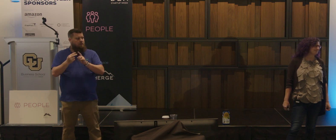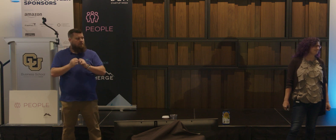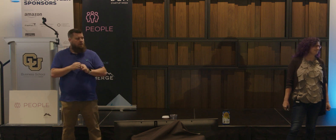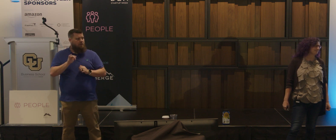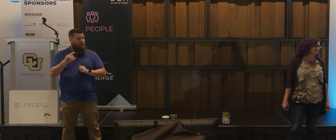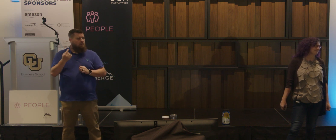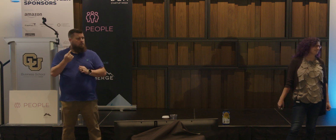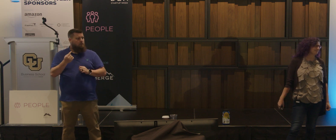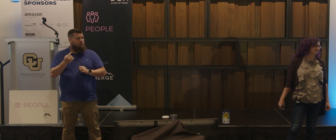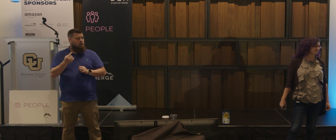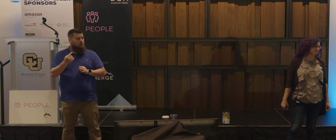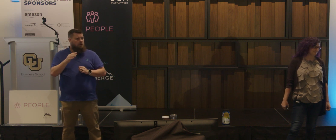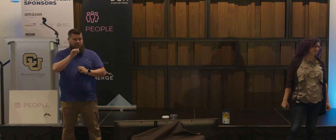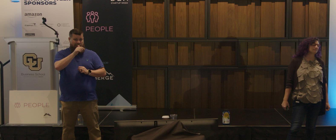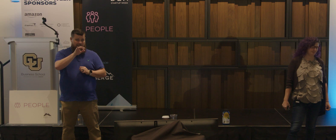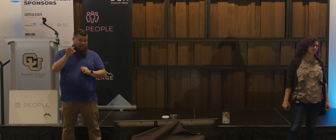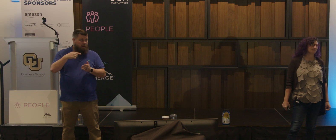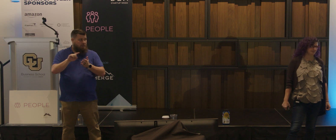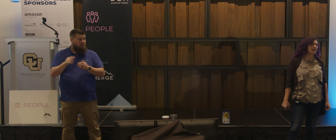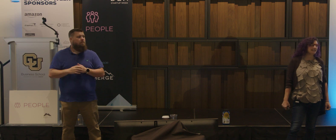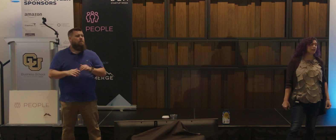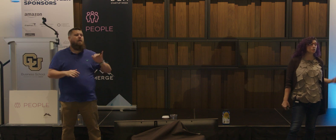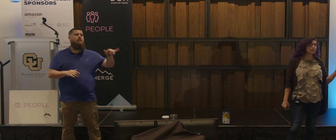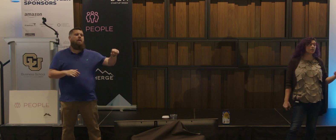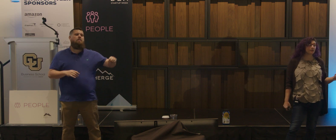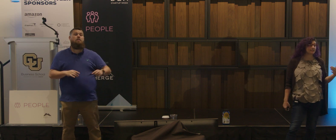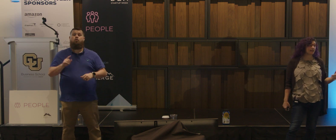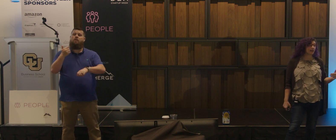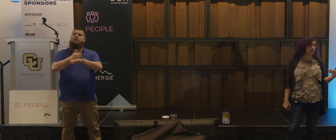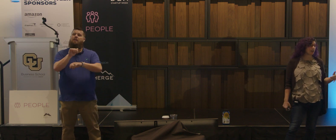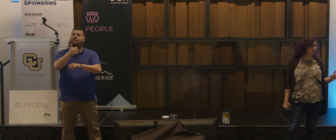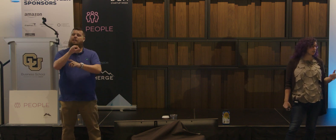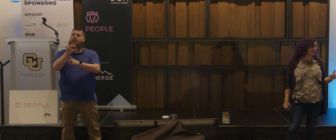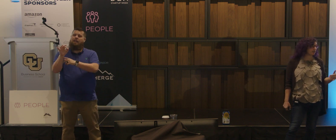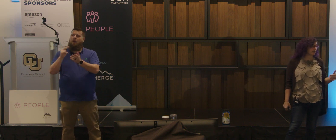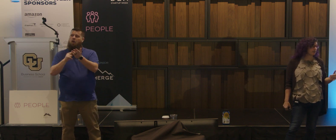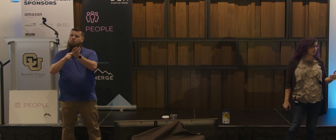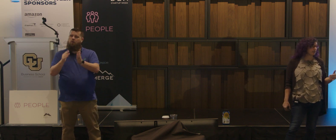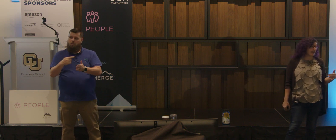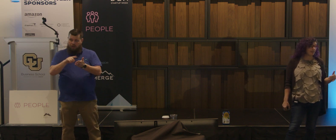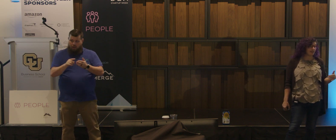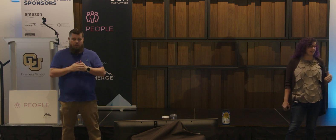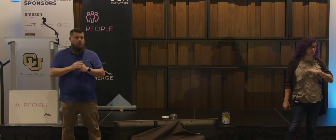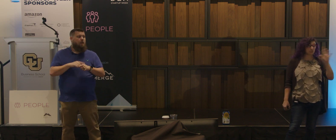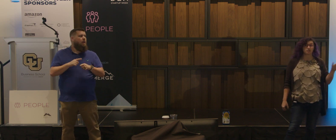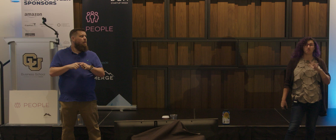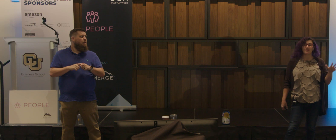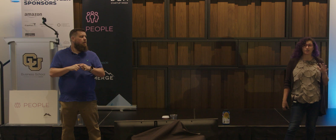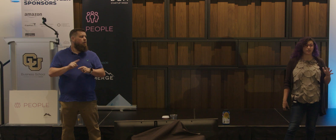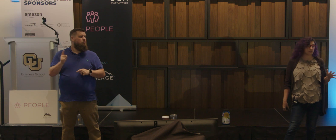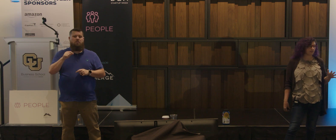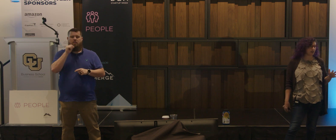that be someone who's like, is that like a 1099 pay? Yeah, okay. Yes, you set it up like a 1099 contractor pay, Okay. and then it just